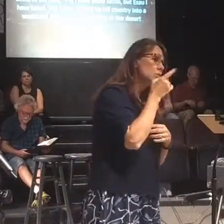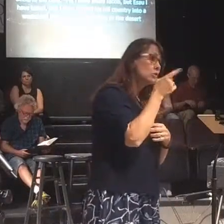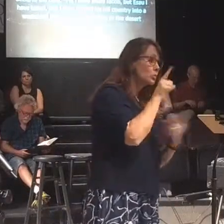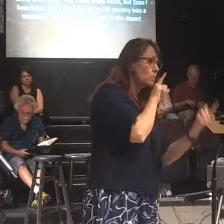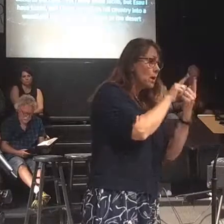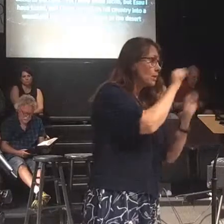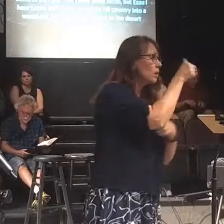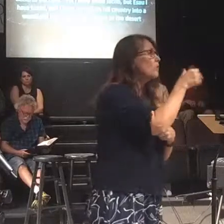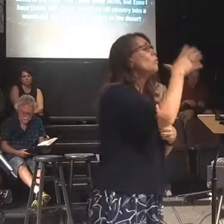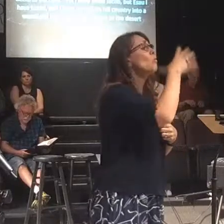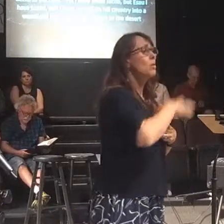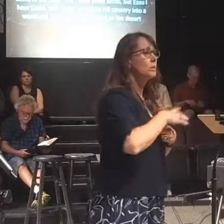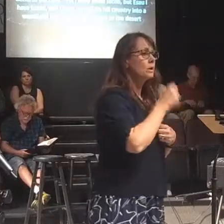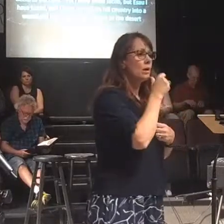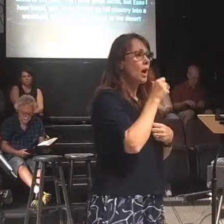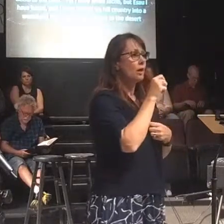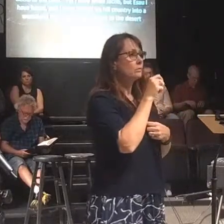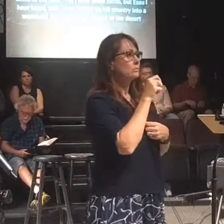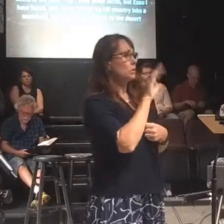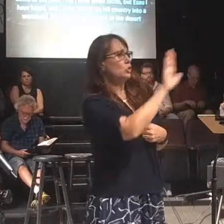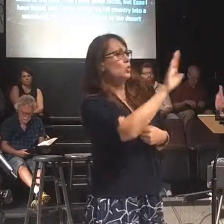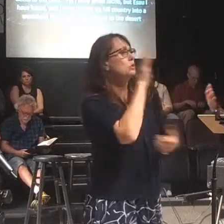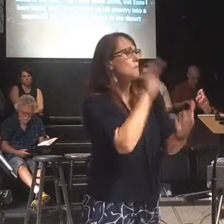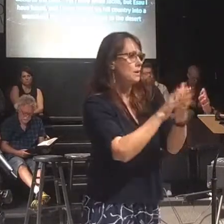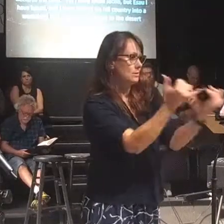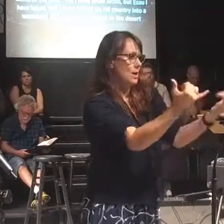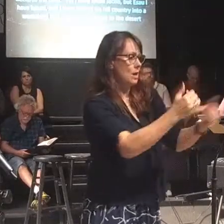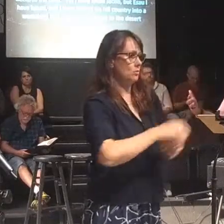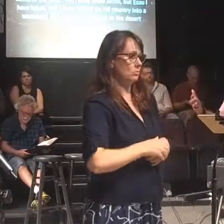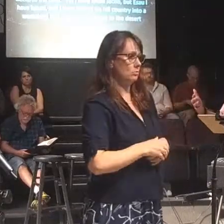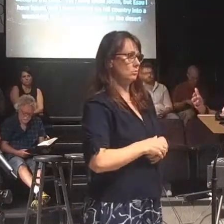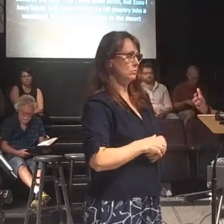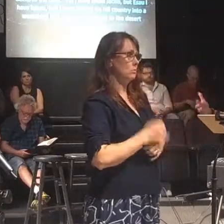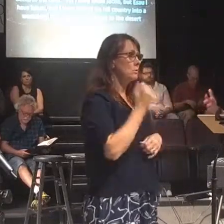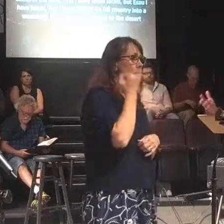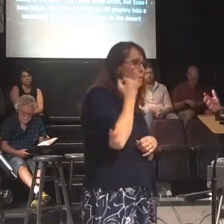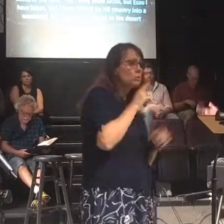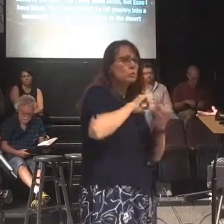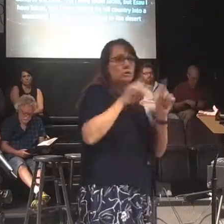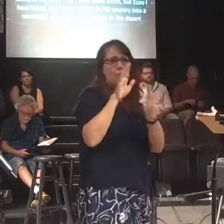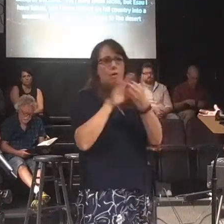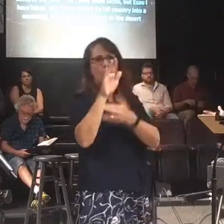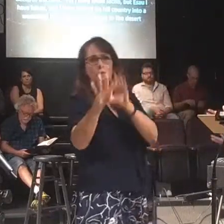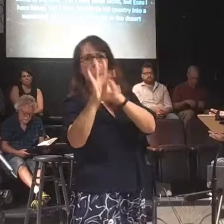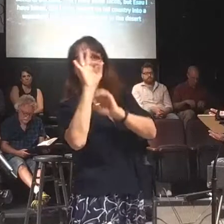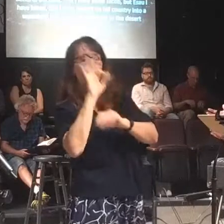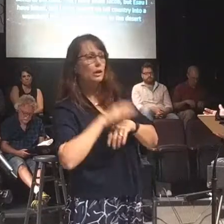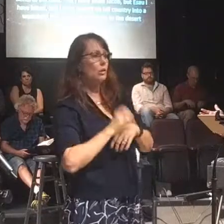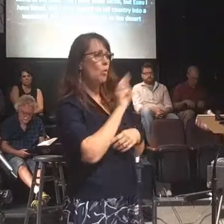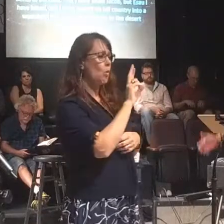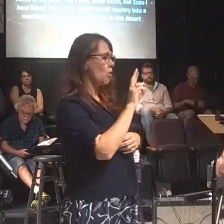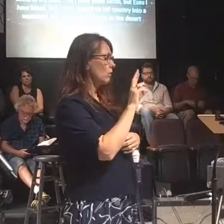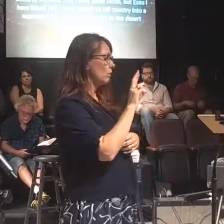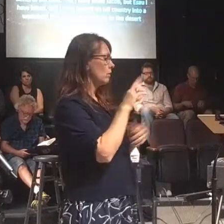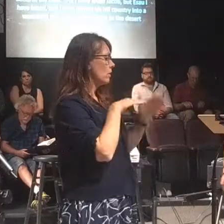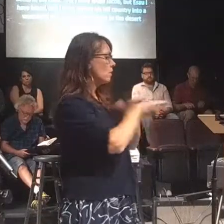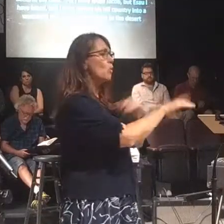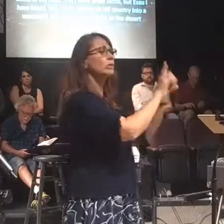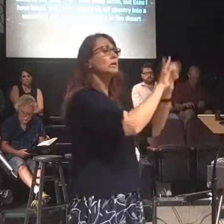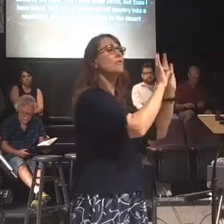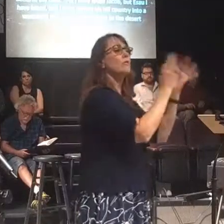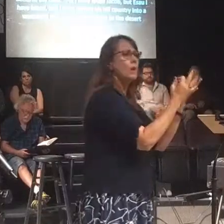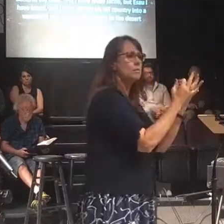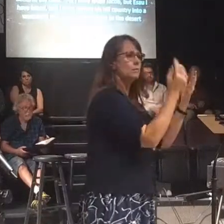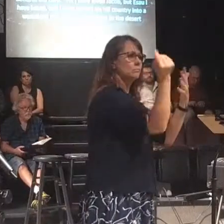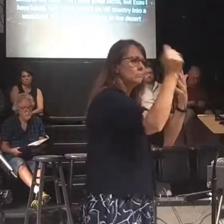but somebody else? What kind of education you would have gotten if you were born into another family? What would